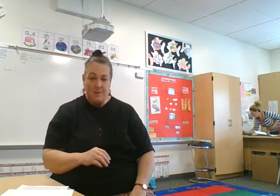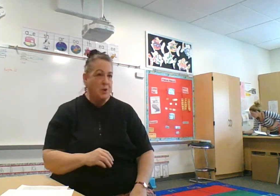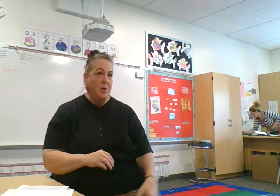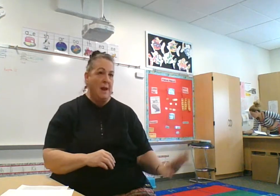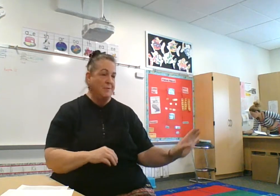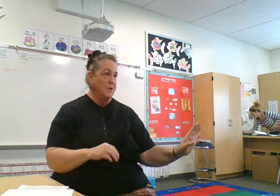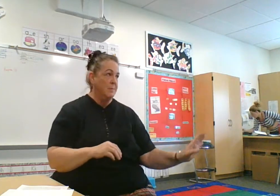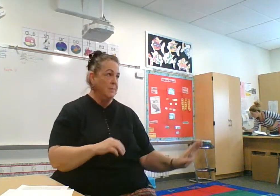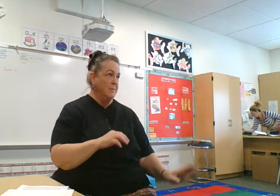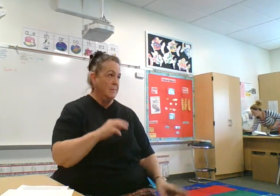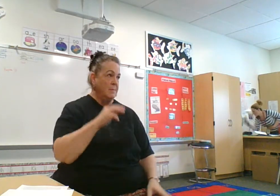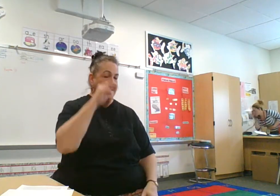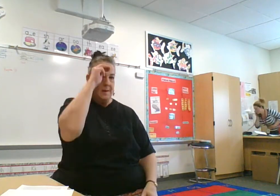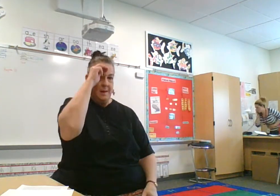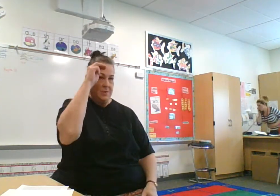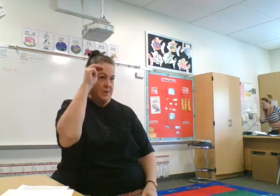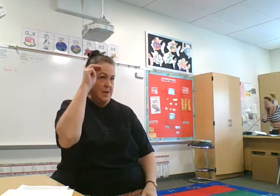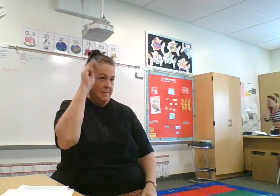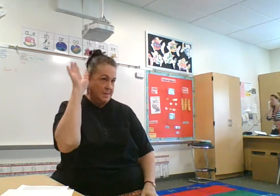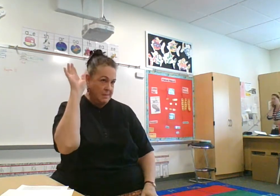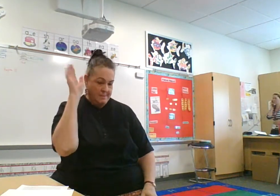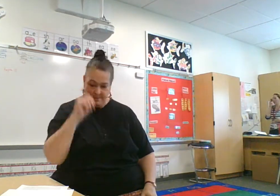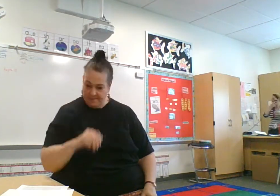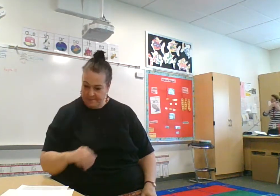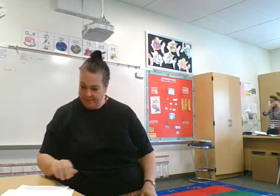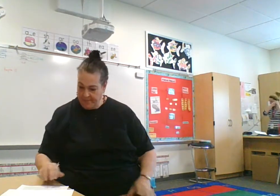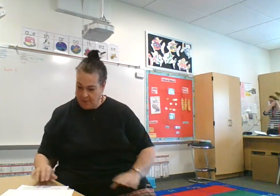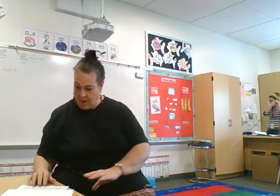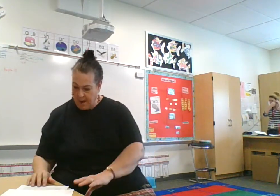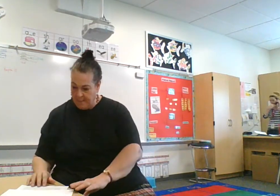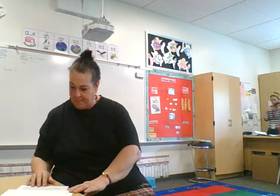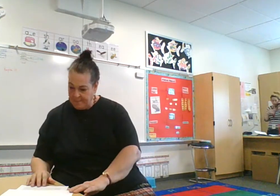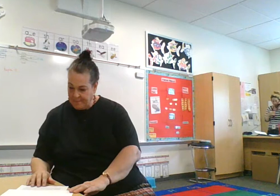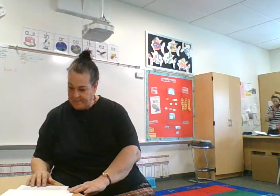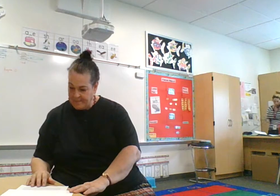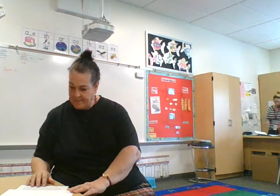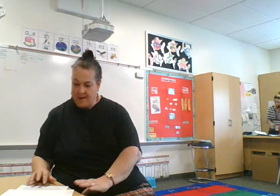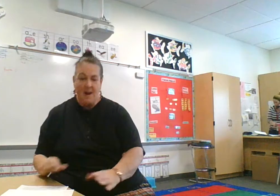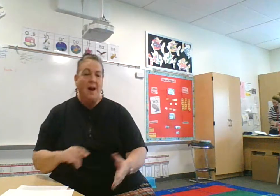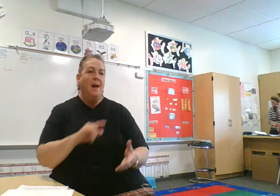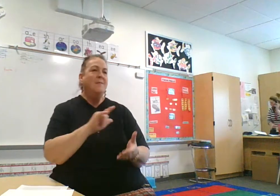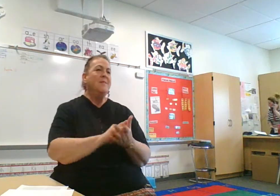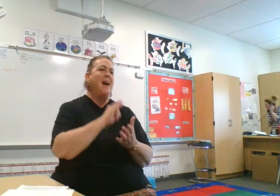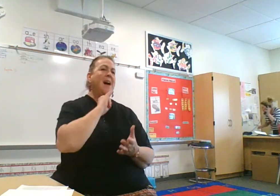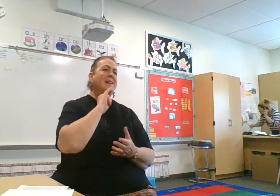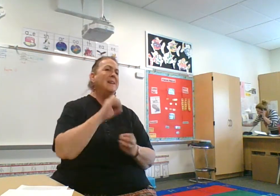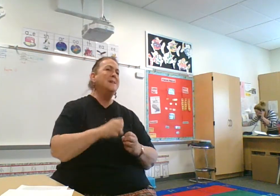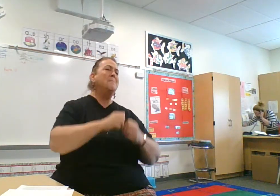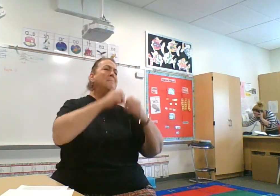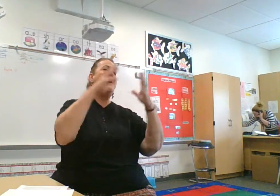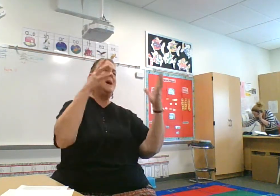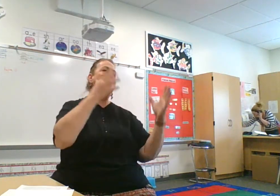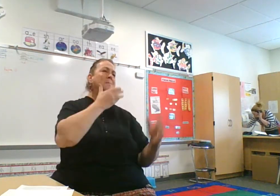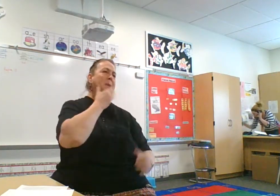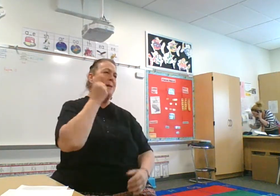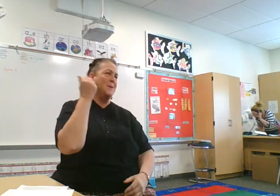don't have to. Just him is the word him. That is much better.